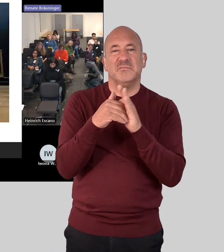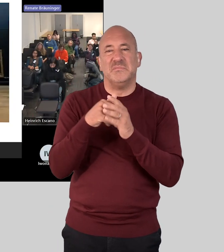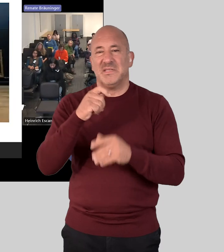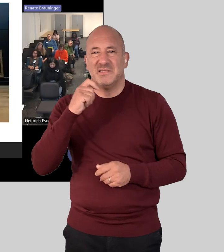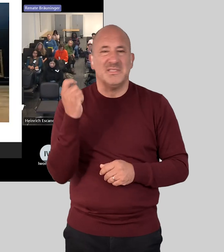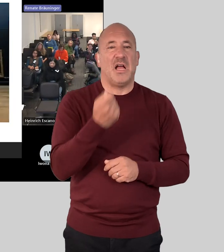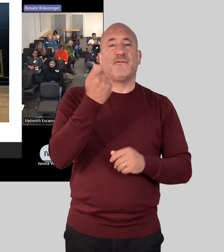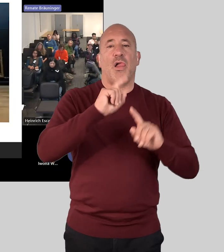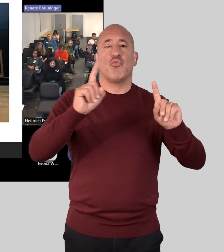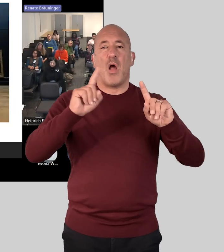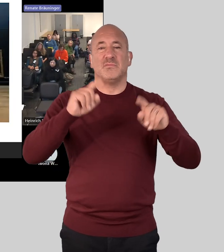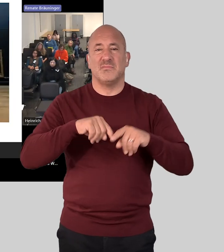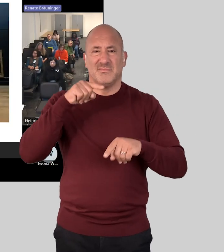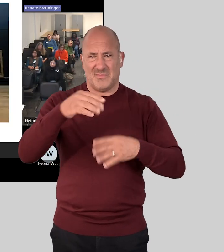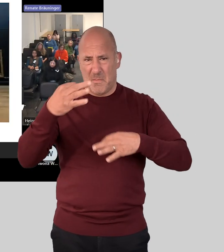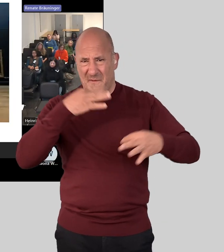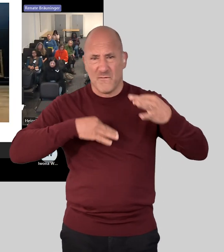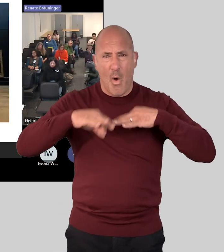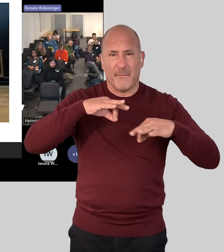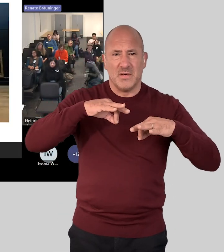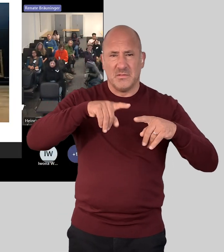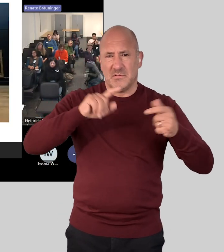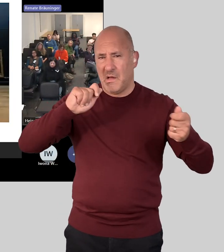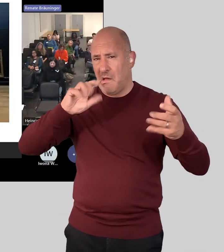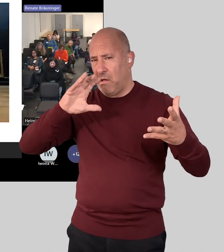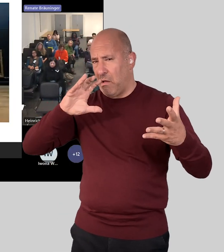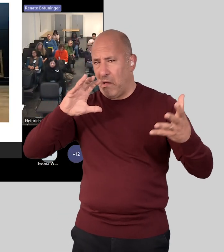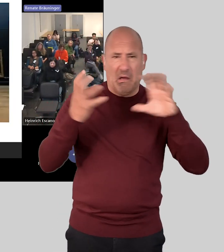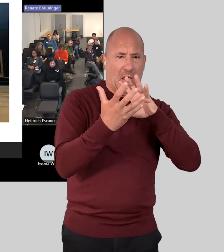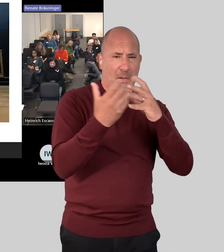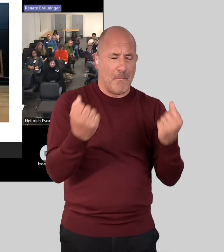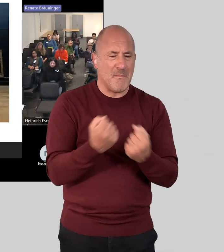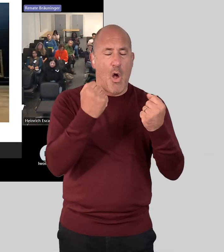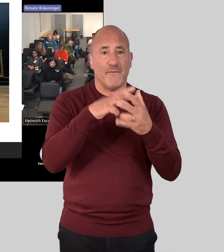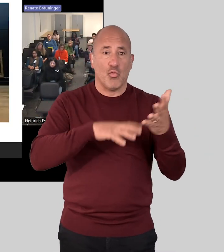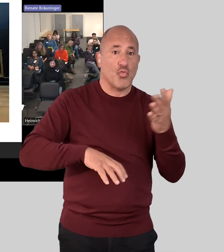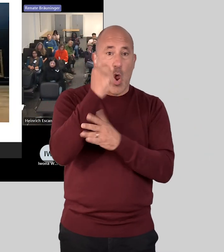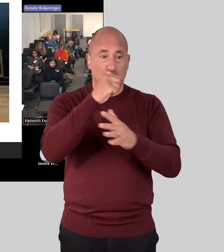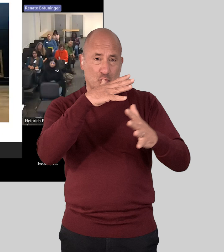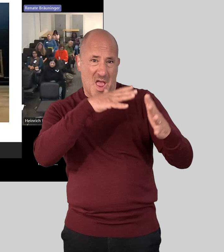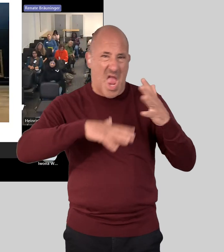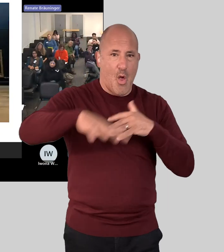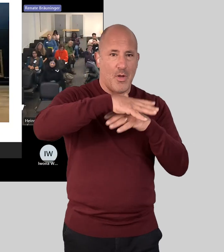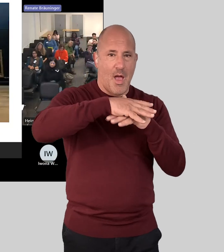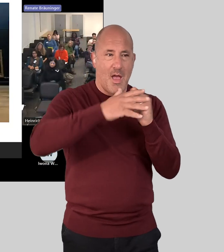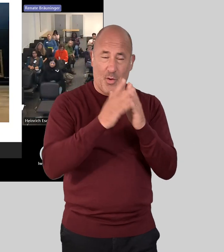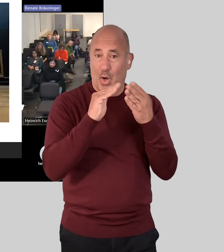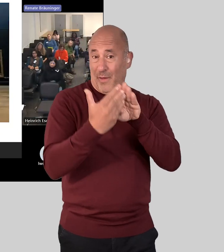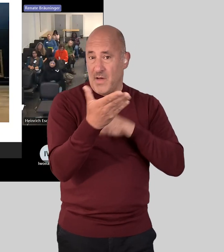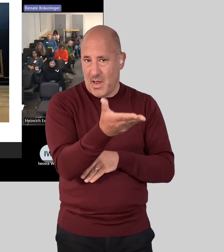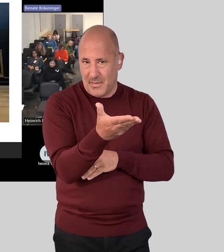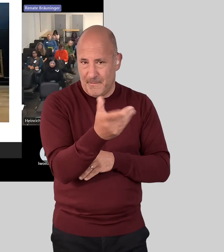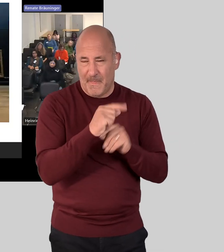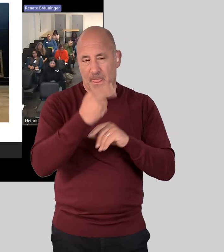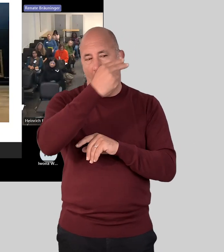to Beyonce and Jay-Z, "succeeded in turning this relation around. Rather, their